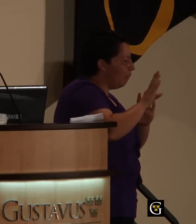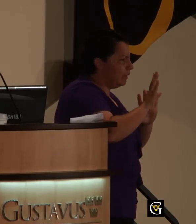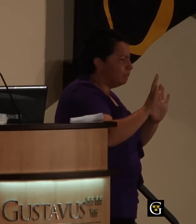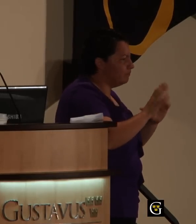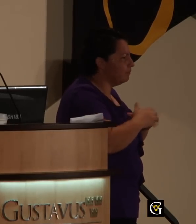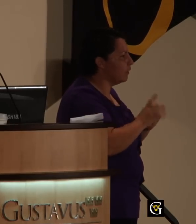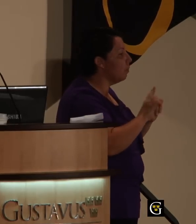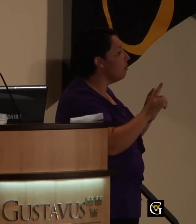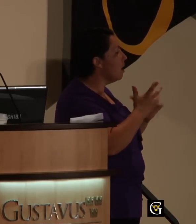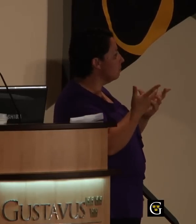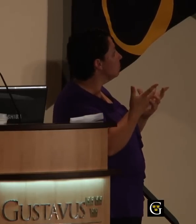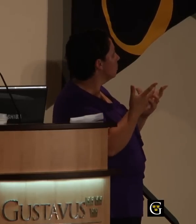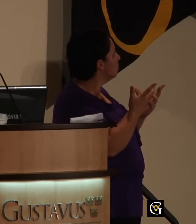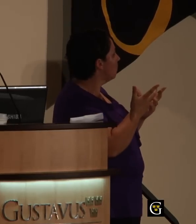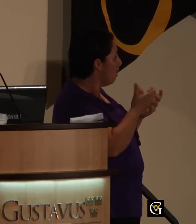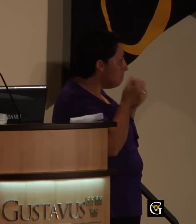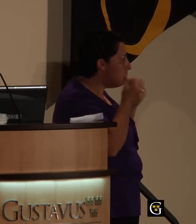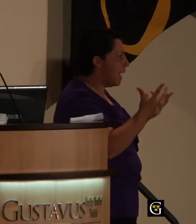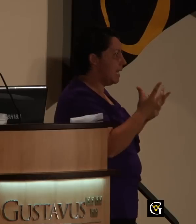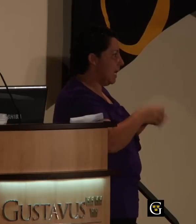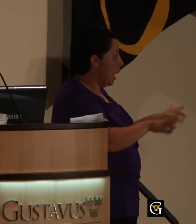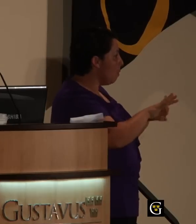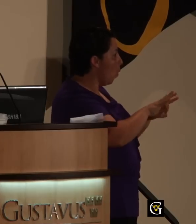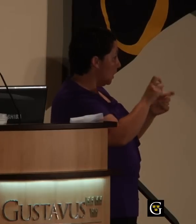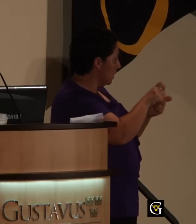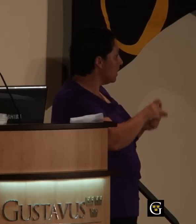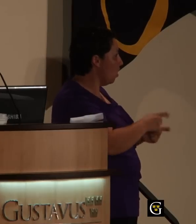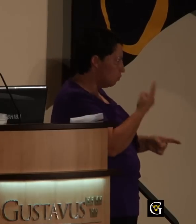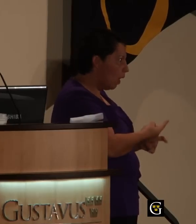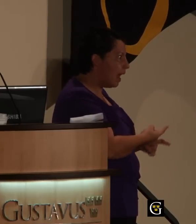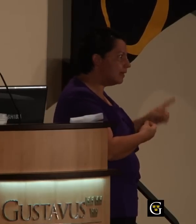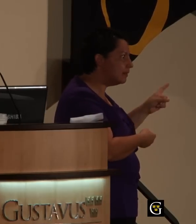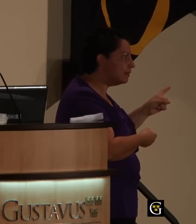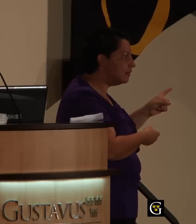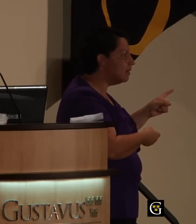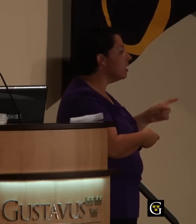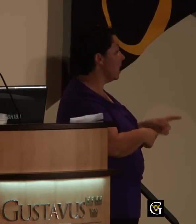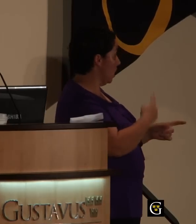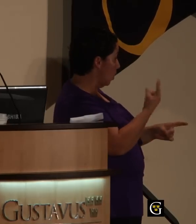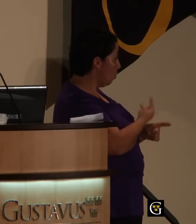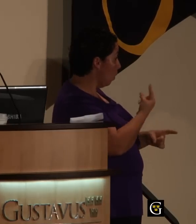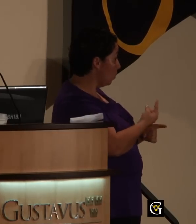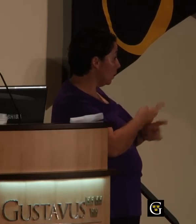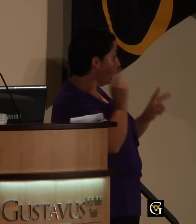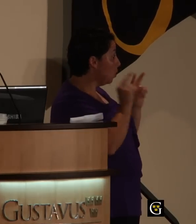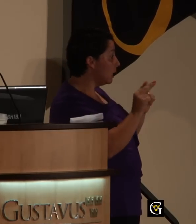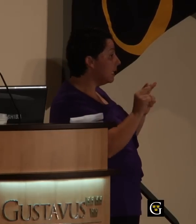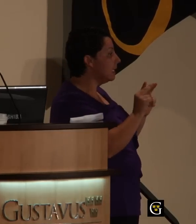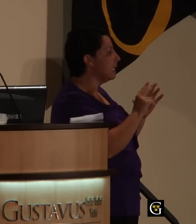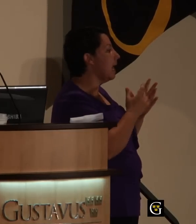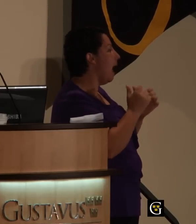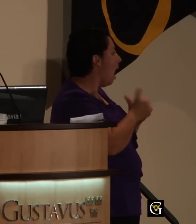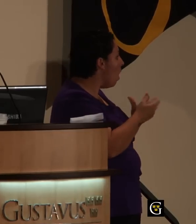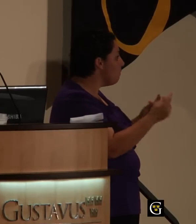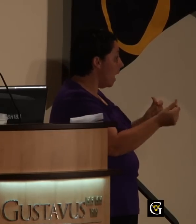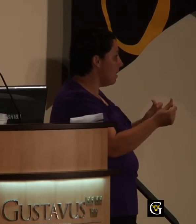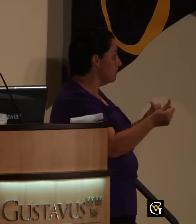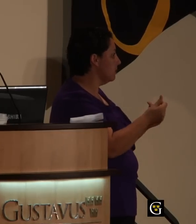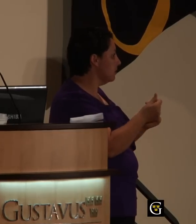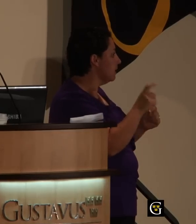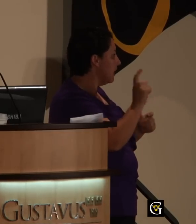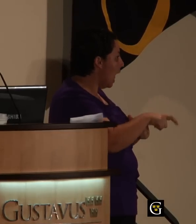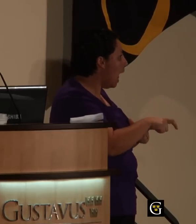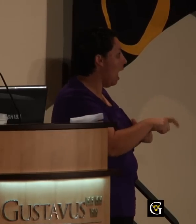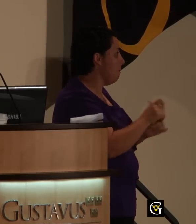important details right. He correctly predicted how fast the capsule would have to go to leave the Earth's gravitational field. He